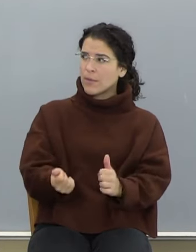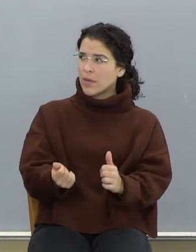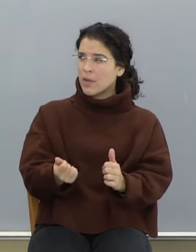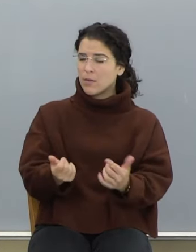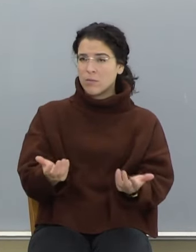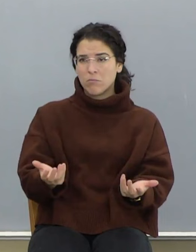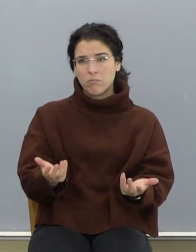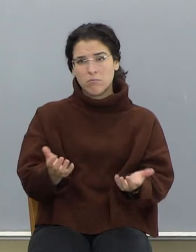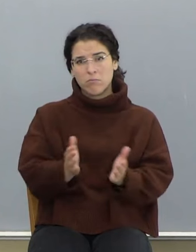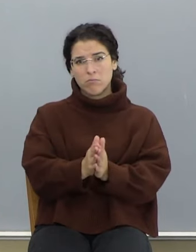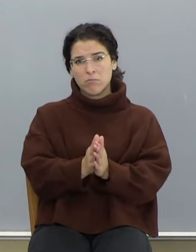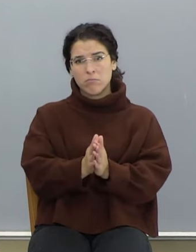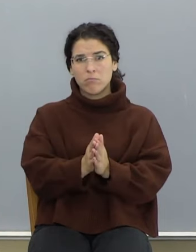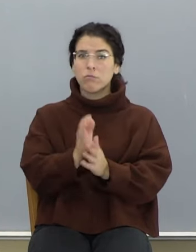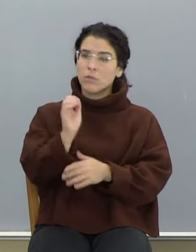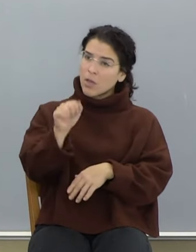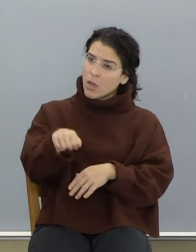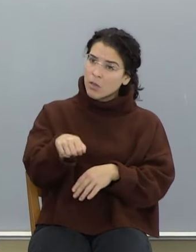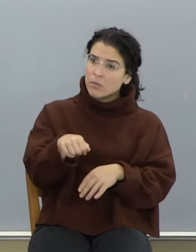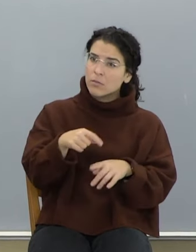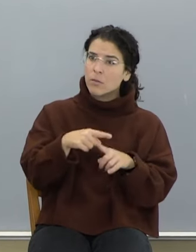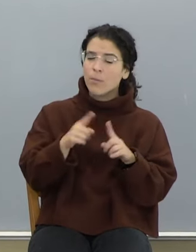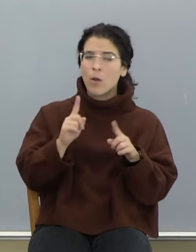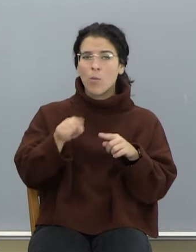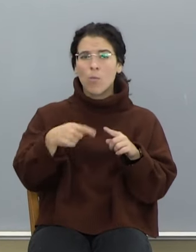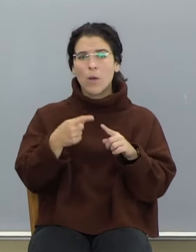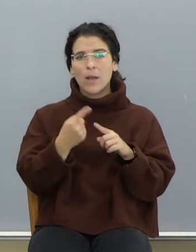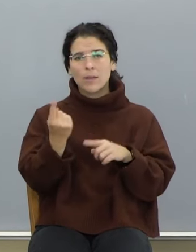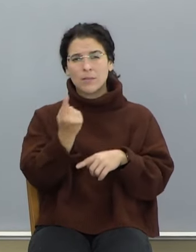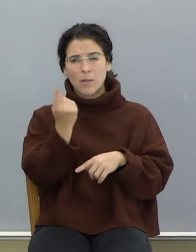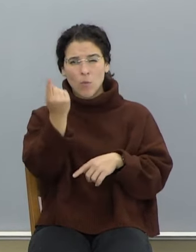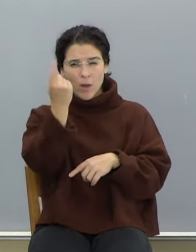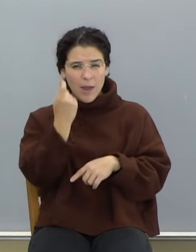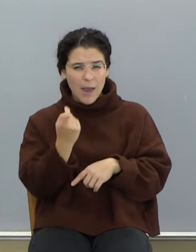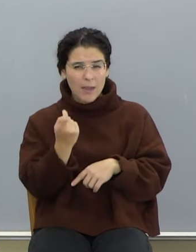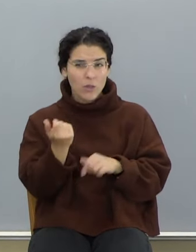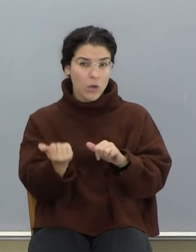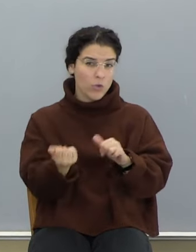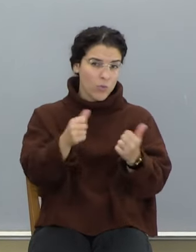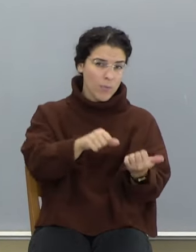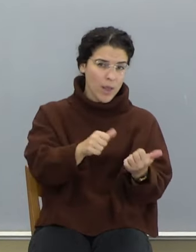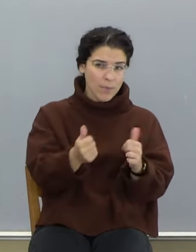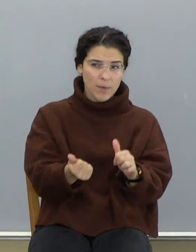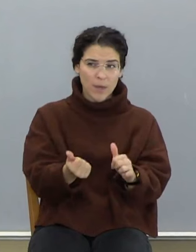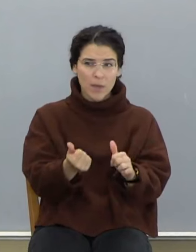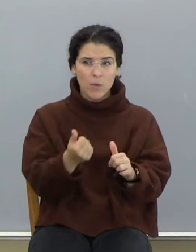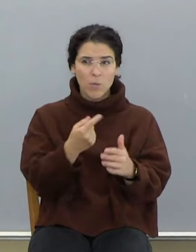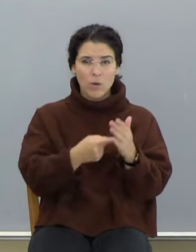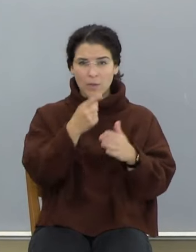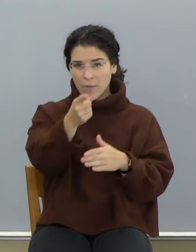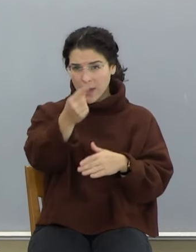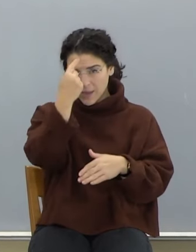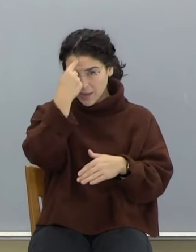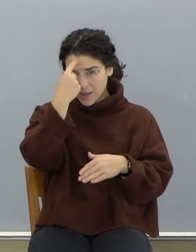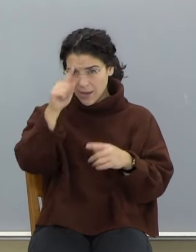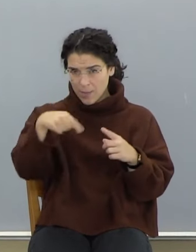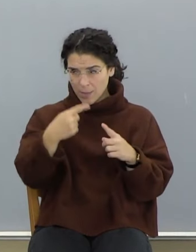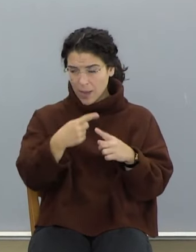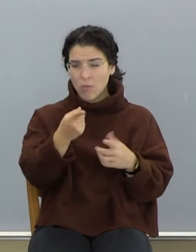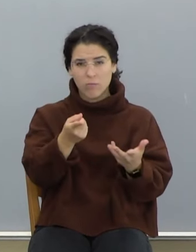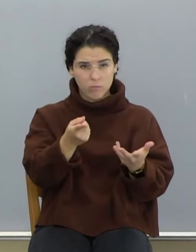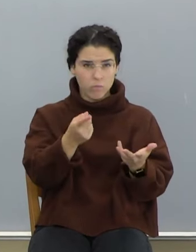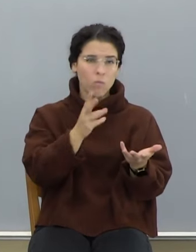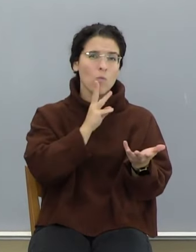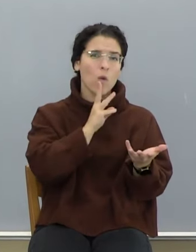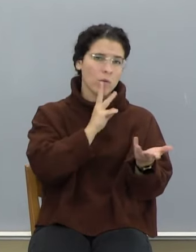Well, yes. But when someone asks, are you baptized, what are they thinking about? There